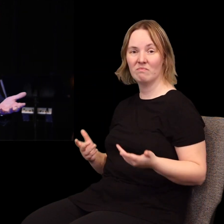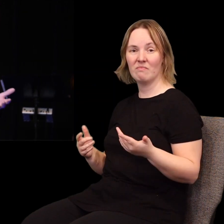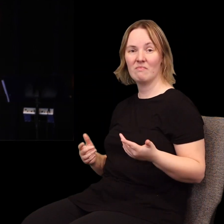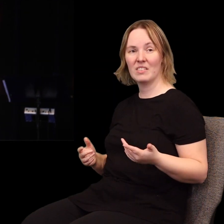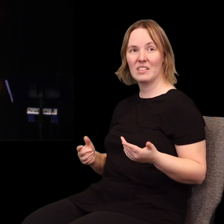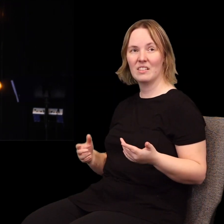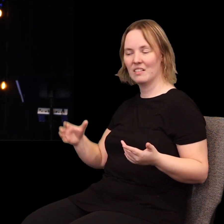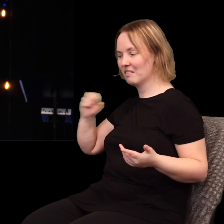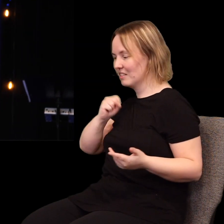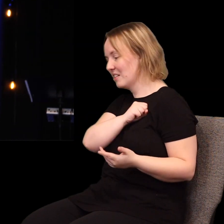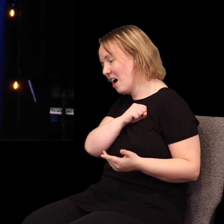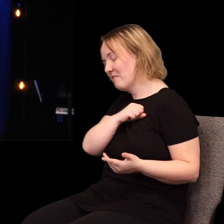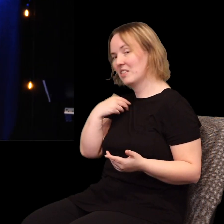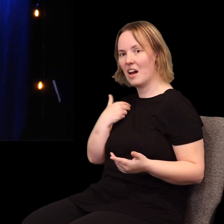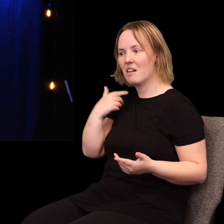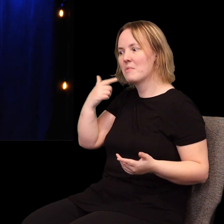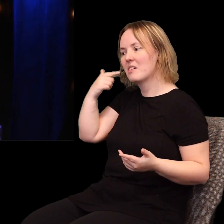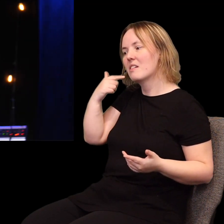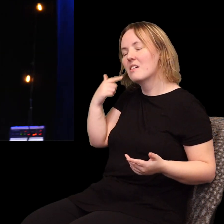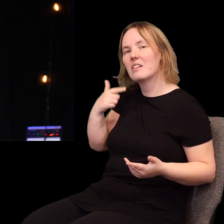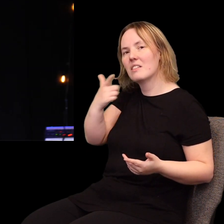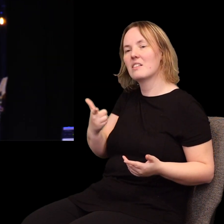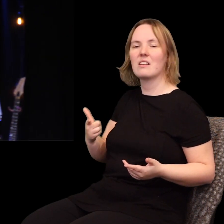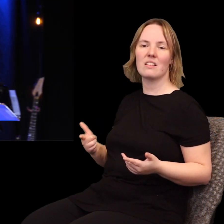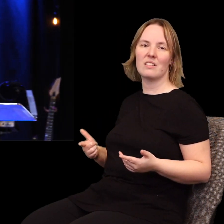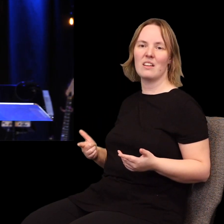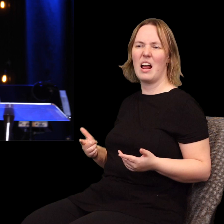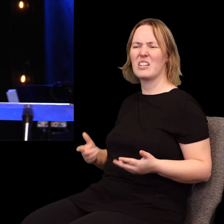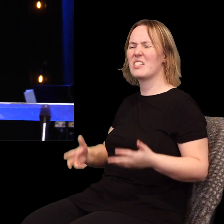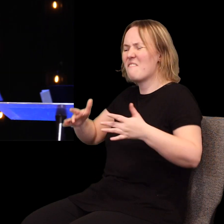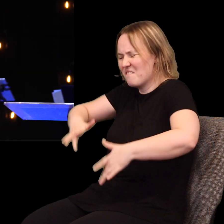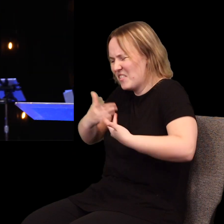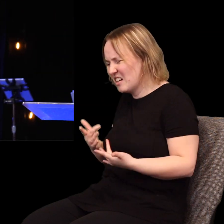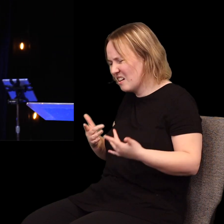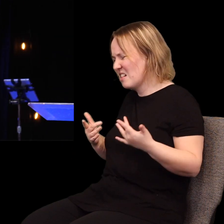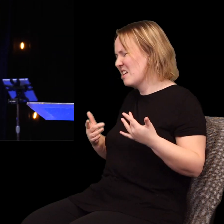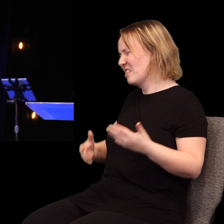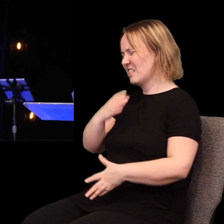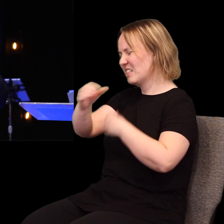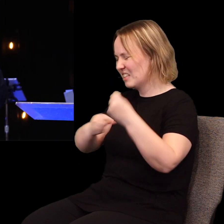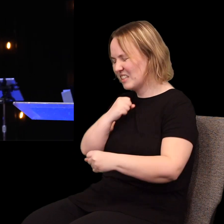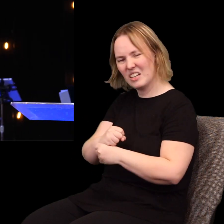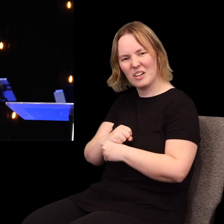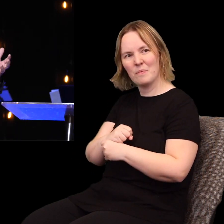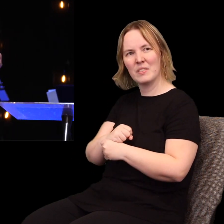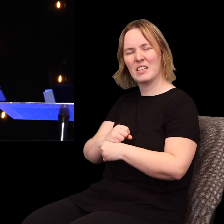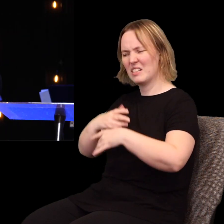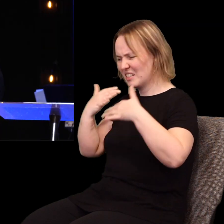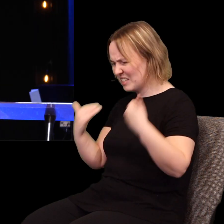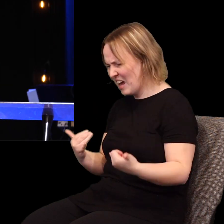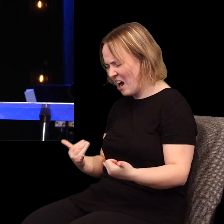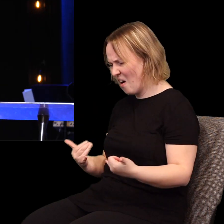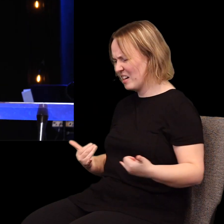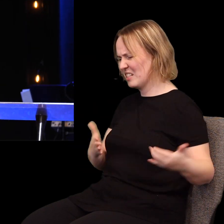I can. I mean, the staff must be so tired of hearing me because I keep using the word traction. Like, I just feel this coming year is just a year, and even now,